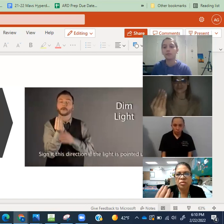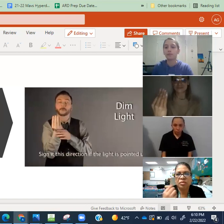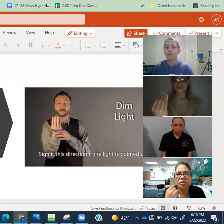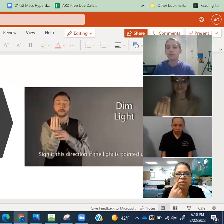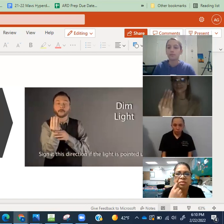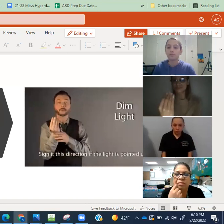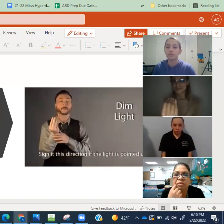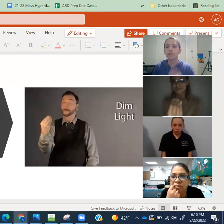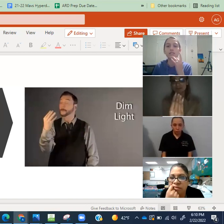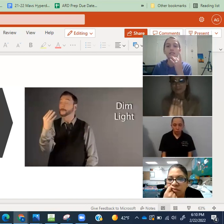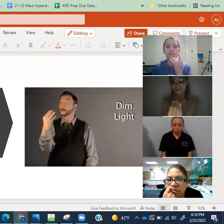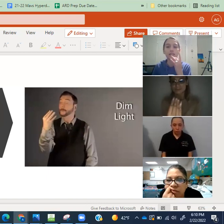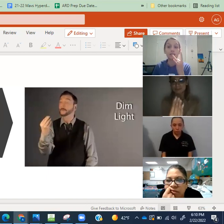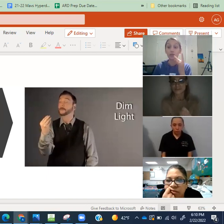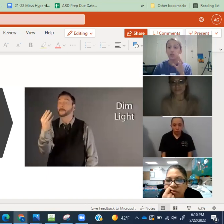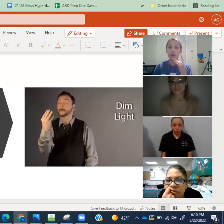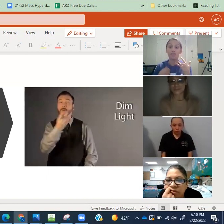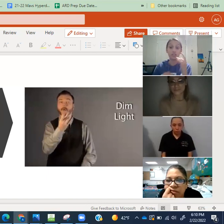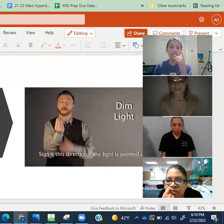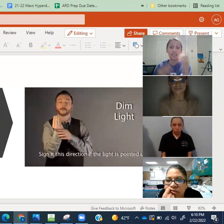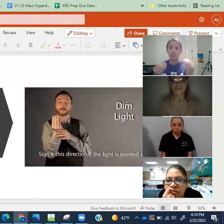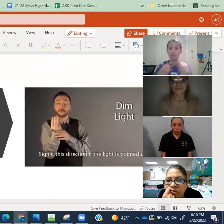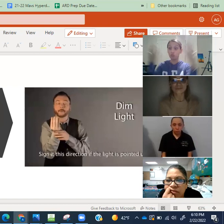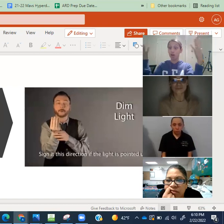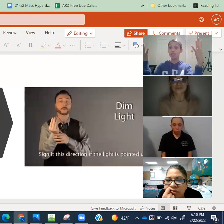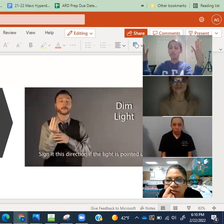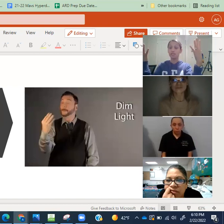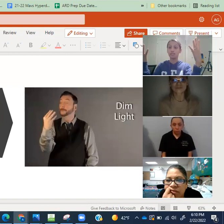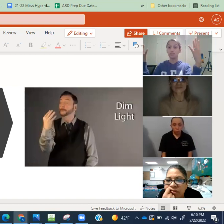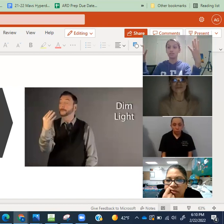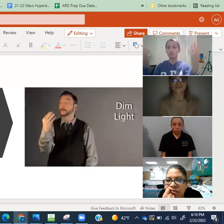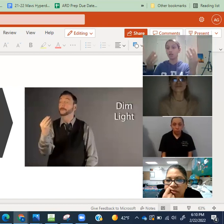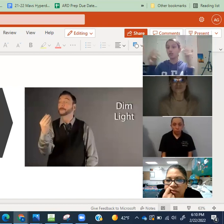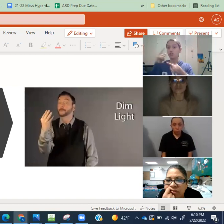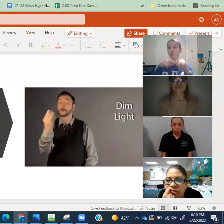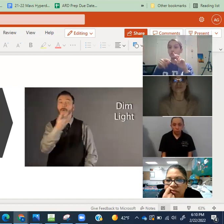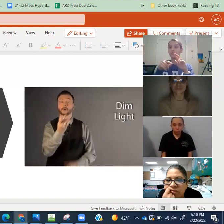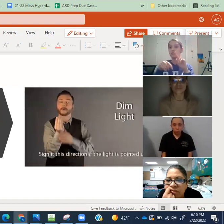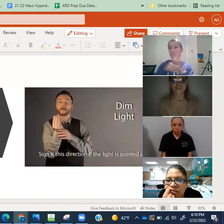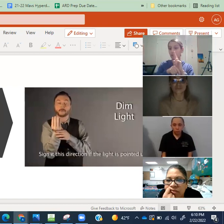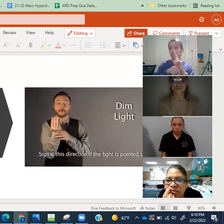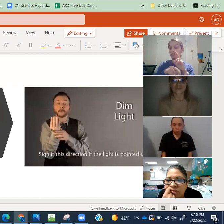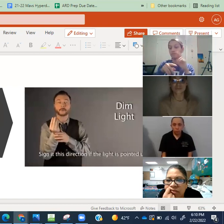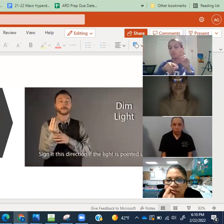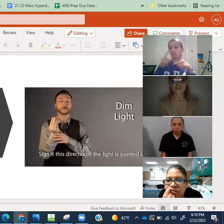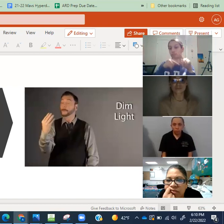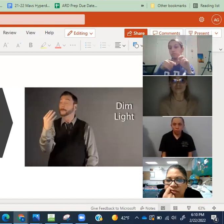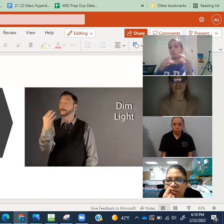Yeah. Because this is like when you have a light and it's bright, right? You can use this